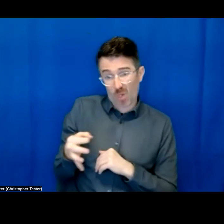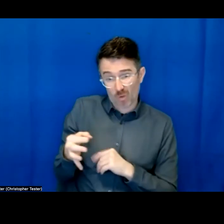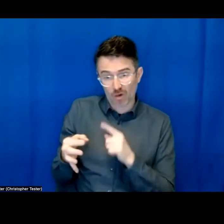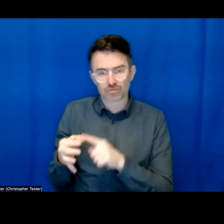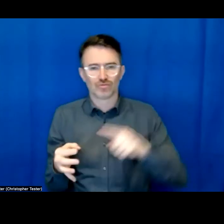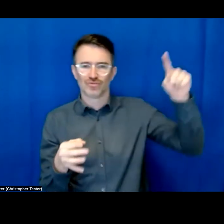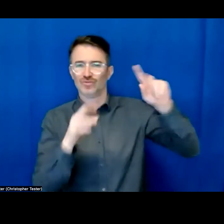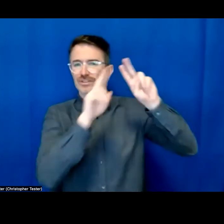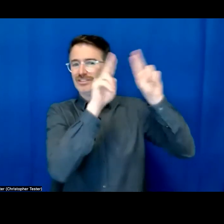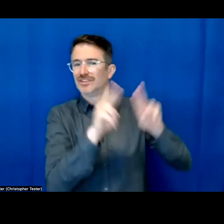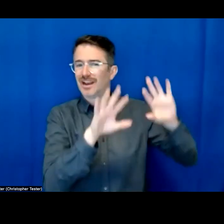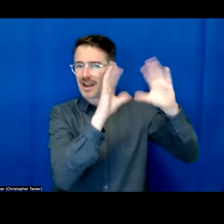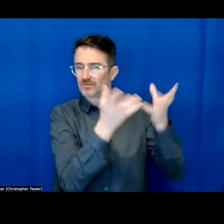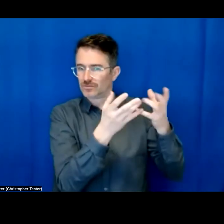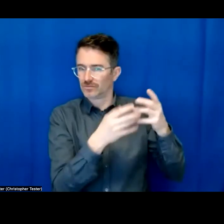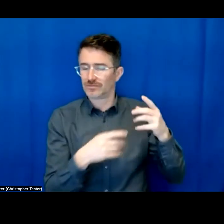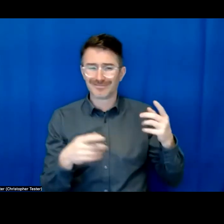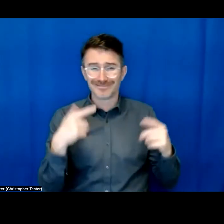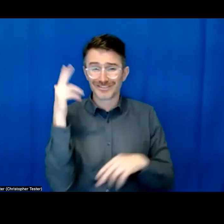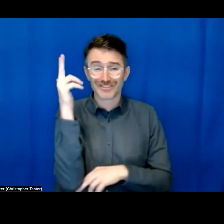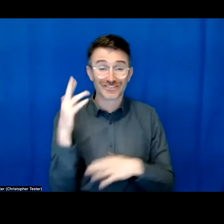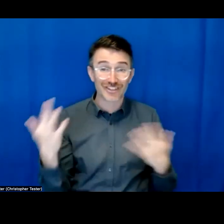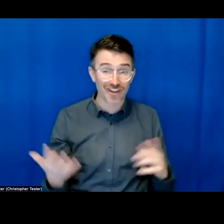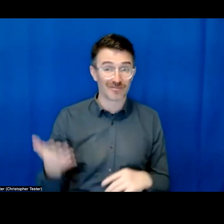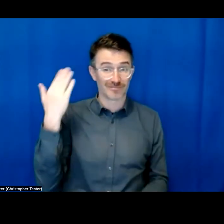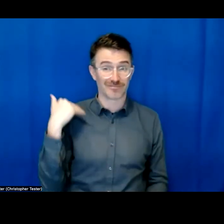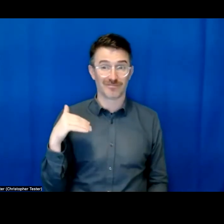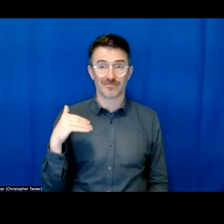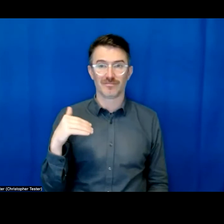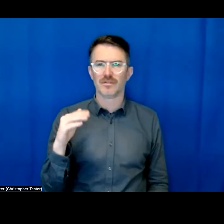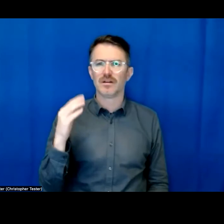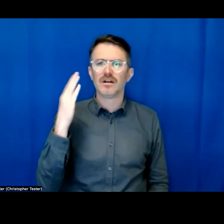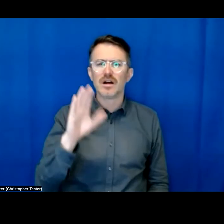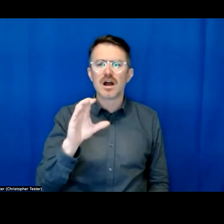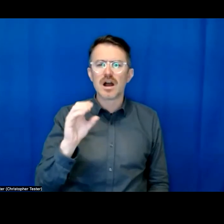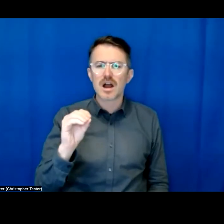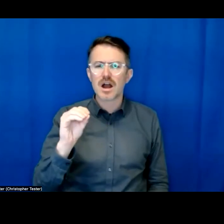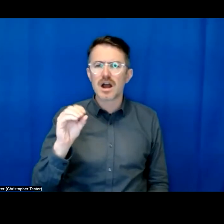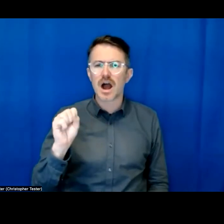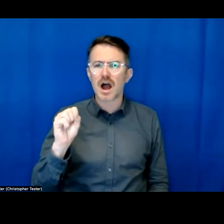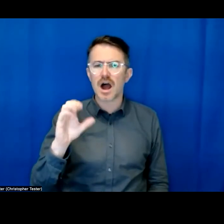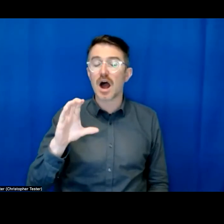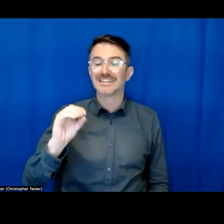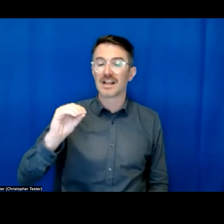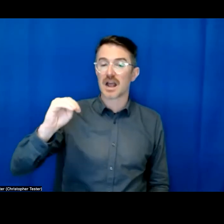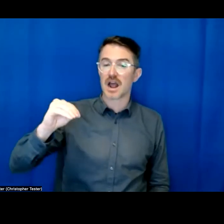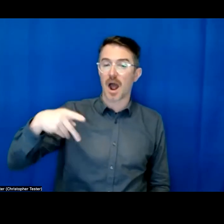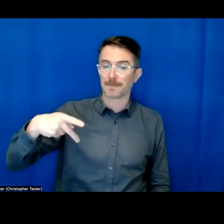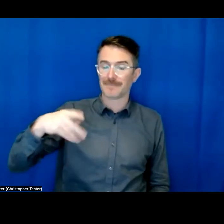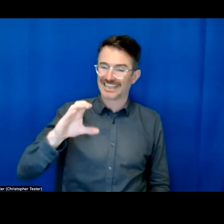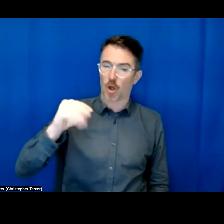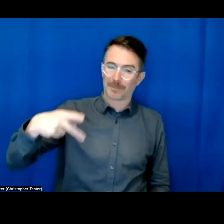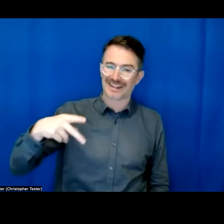an opportunity to do negotiation, hold several meetings and side events, and media briefing with member states and